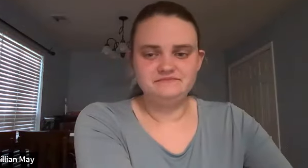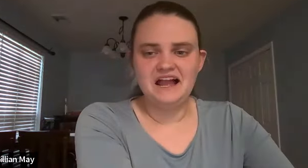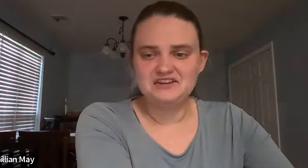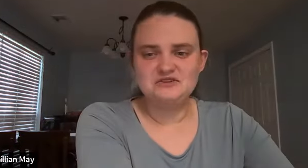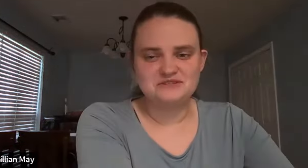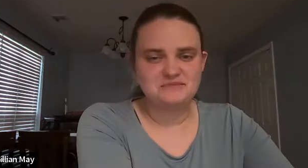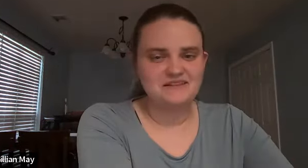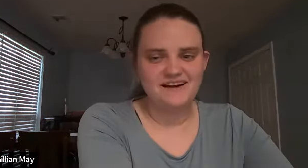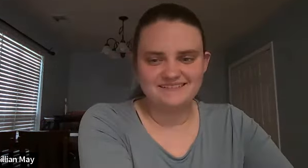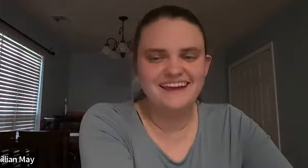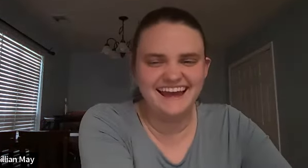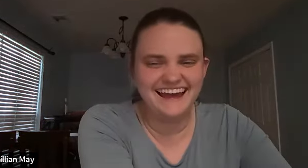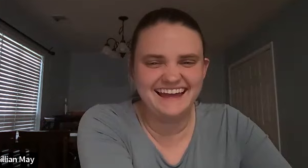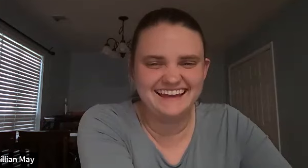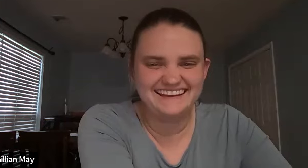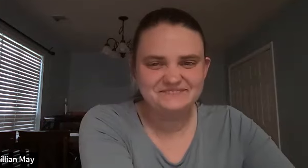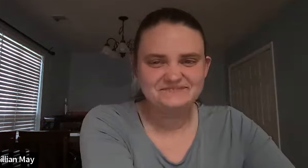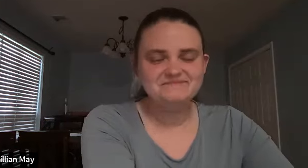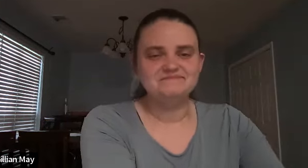I knew there was going to be a lot.